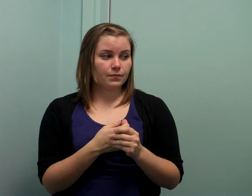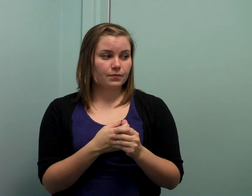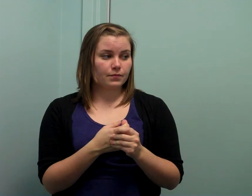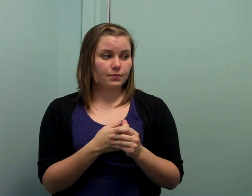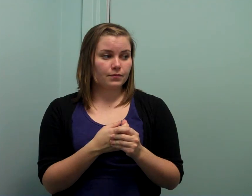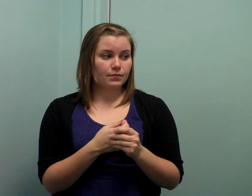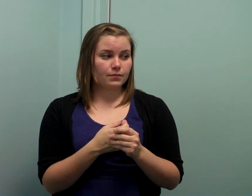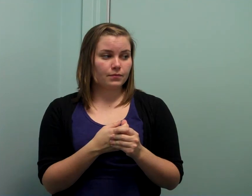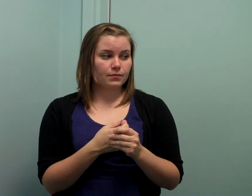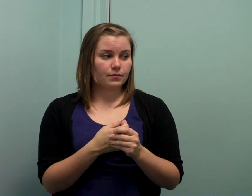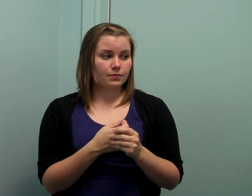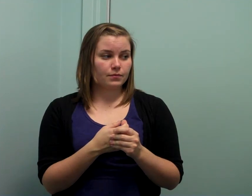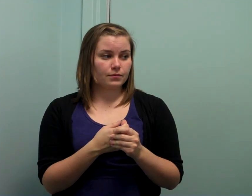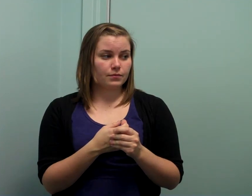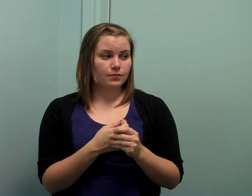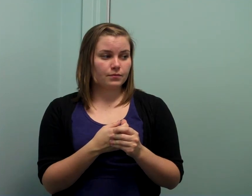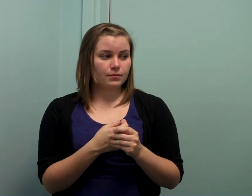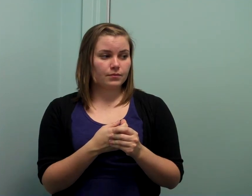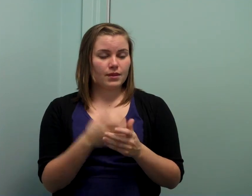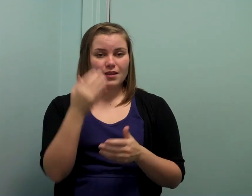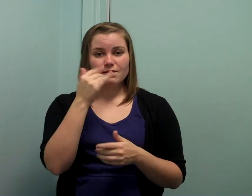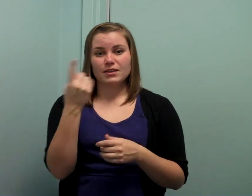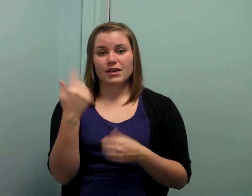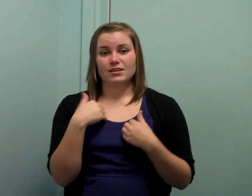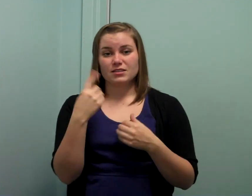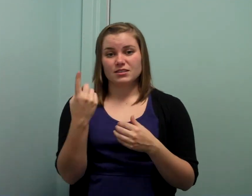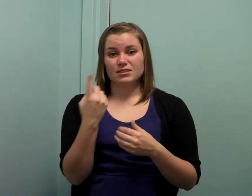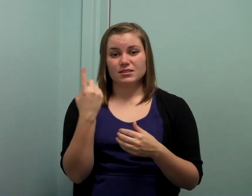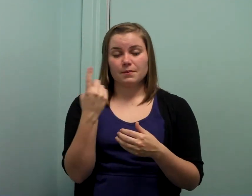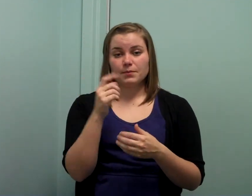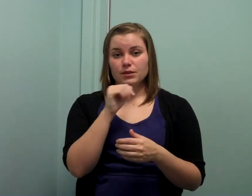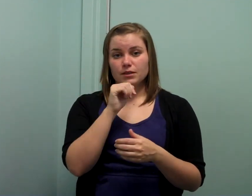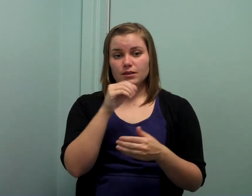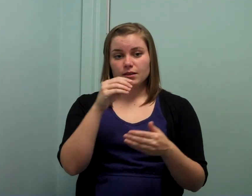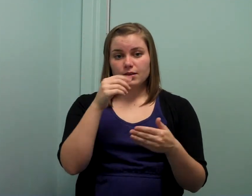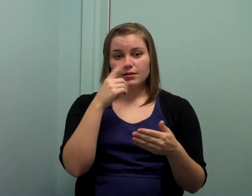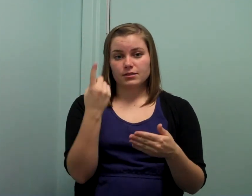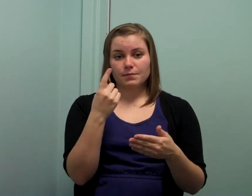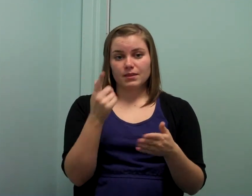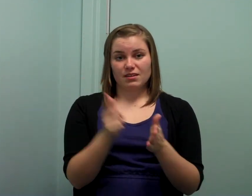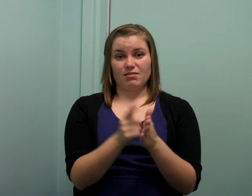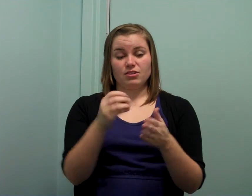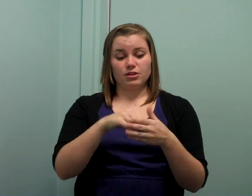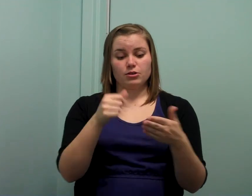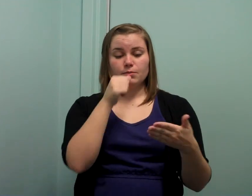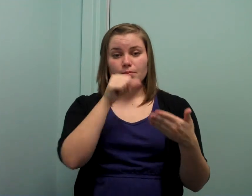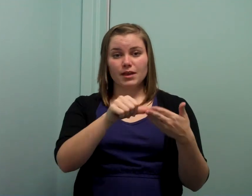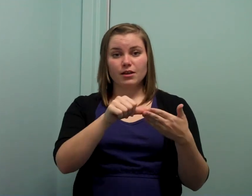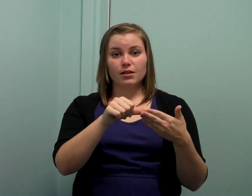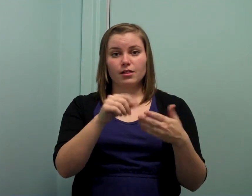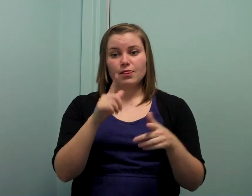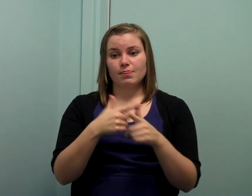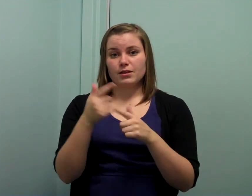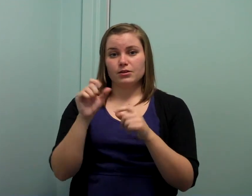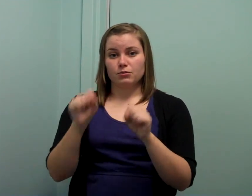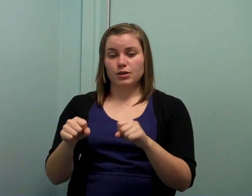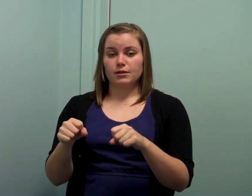Now, that's an invasion of privacy, you say. Yes. But in response to the heavy pressure,